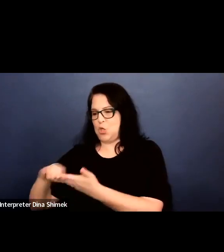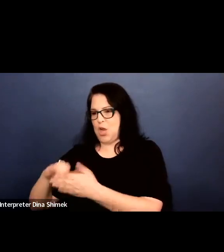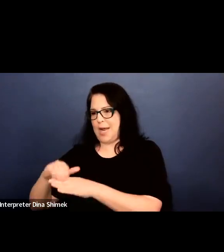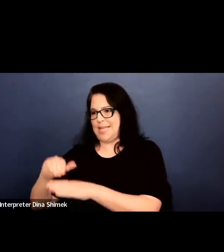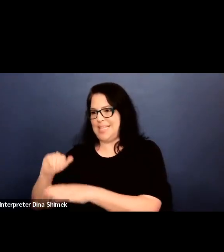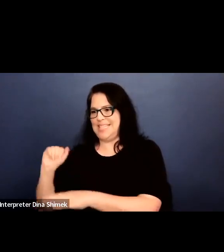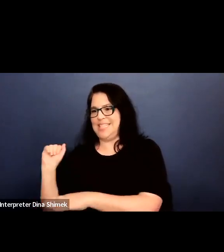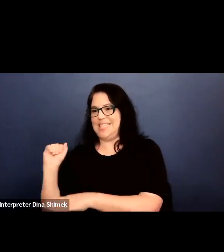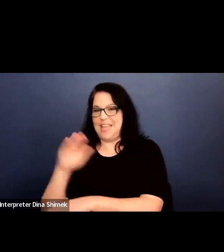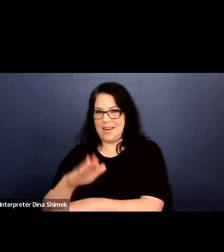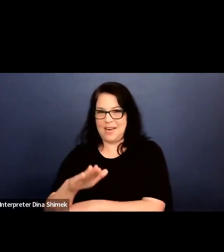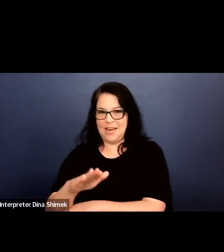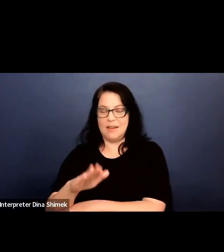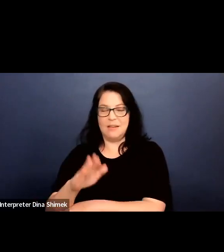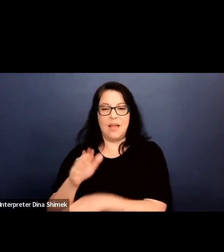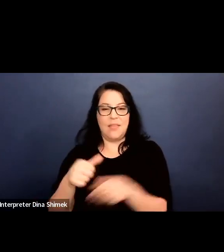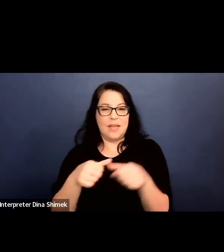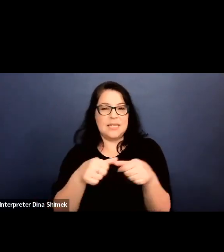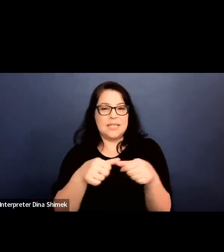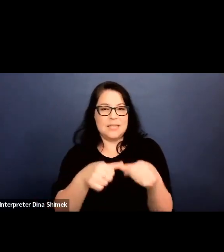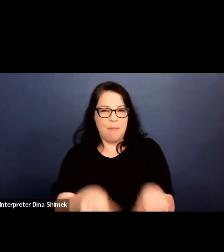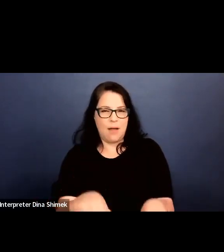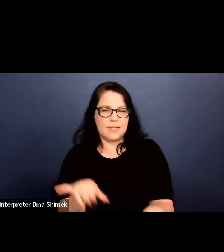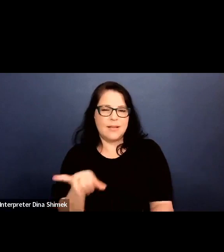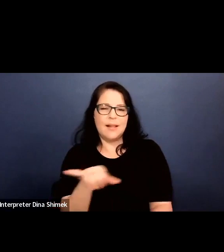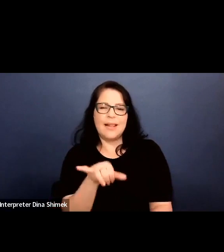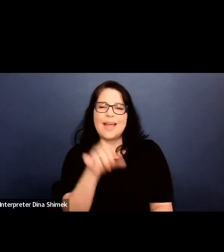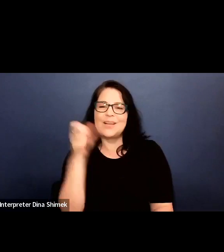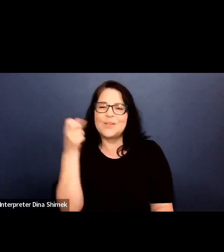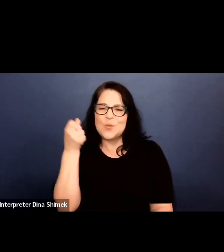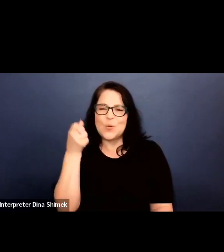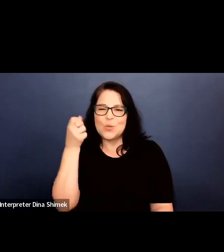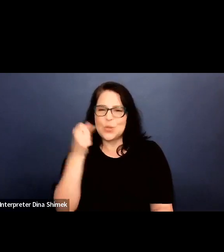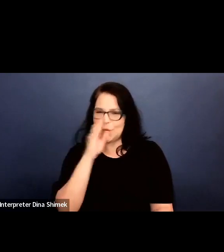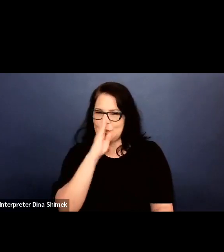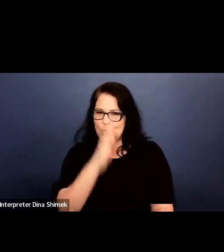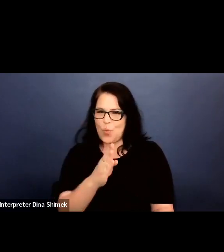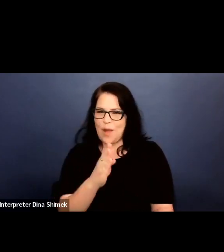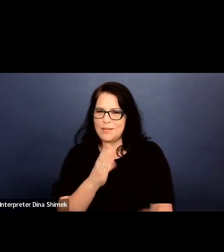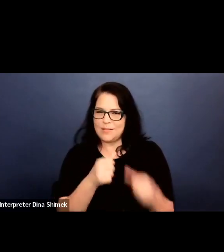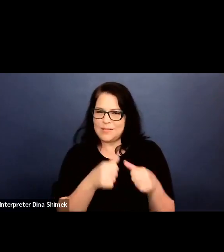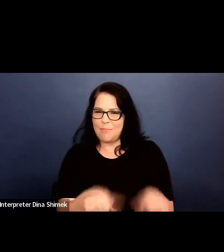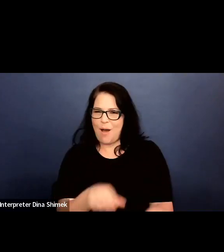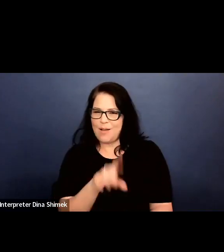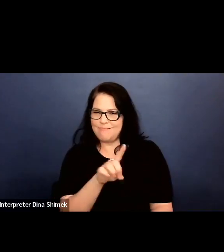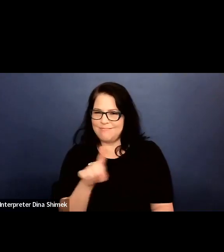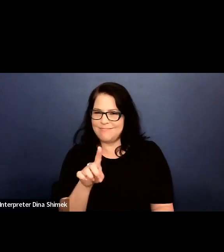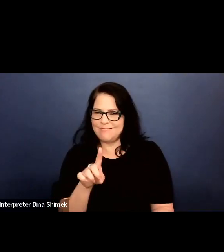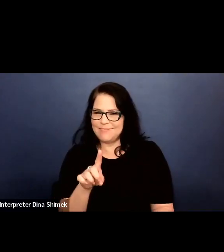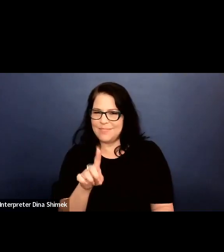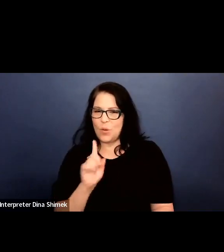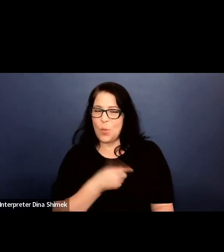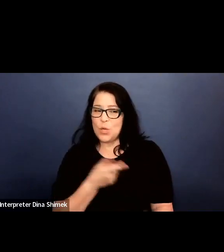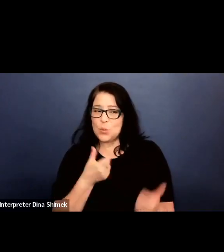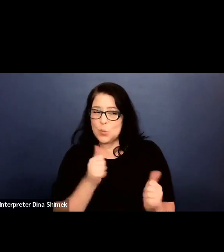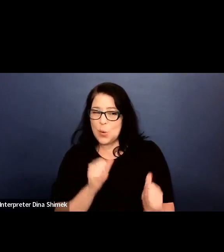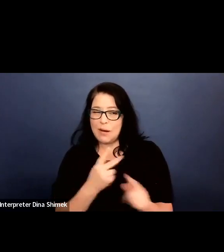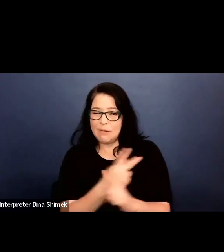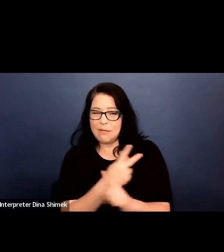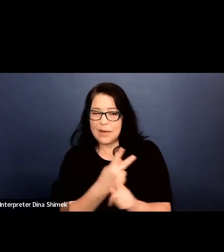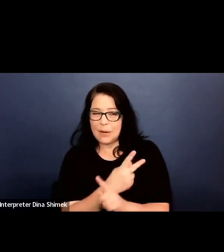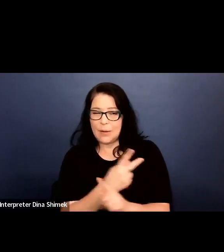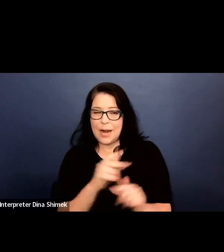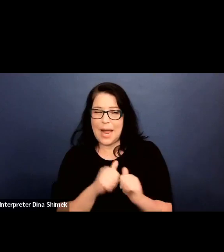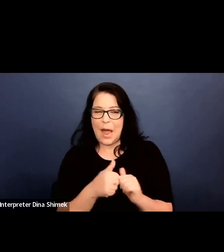and it gets deposited. Similar to the Social Security direct deposit, we're working on a way to allow that a little